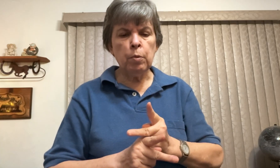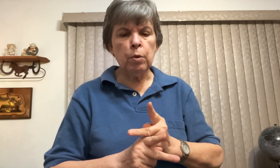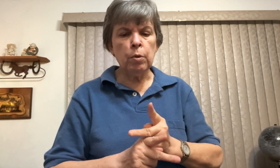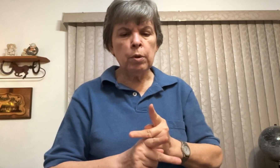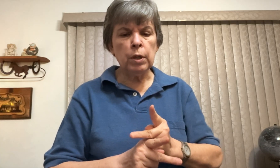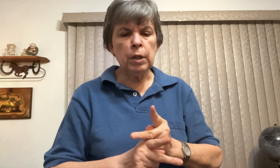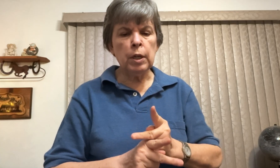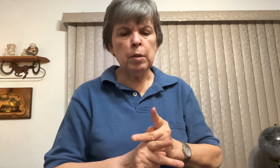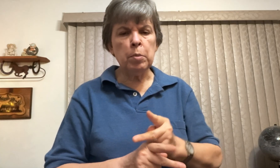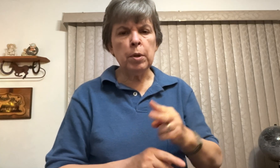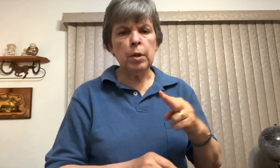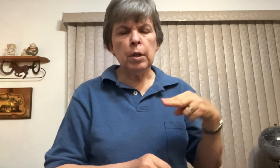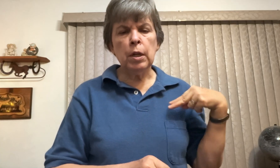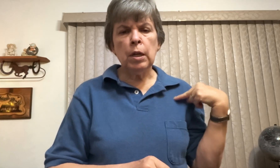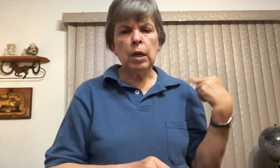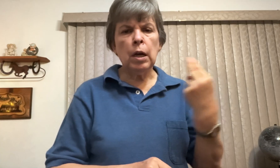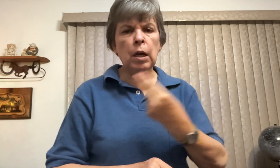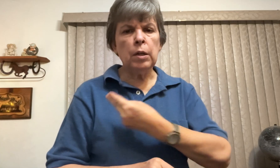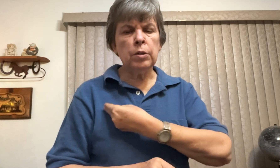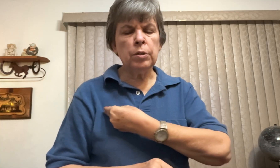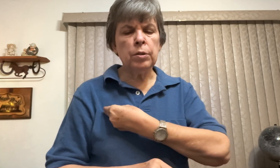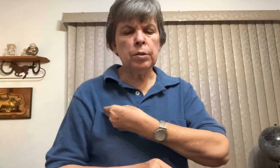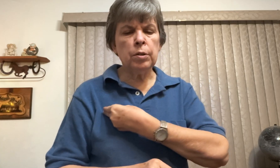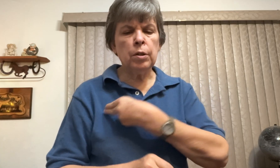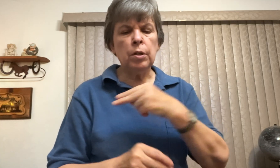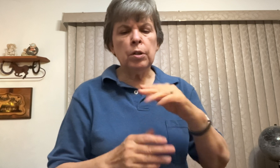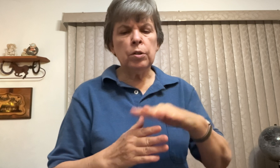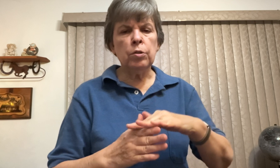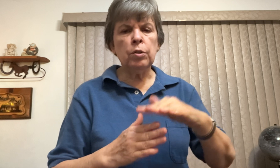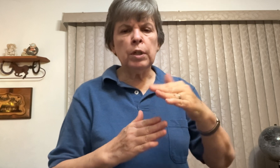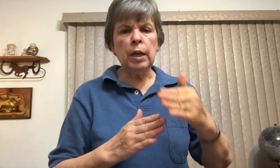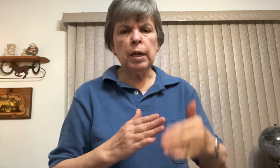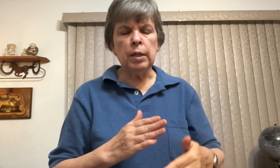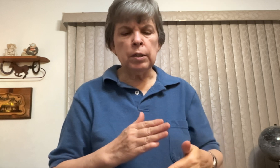will keep us to the end.